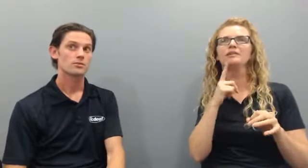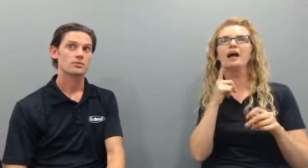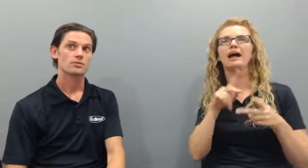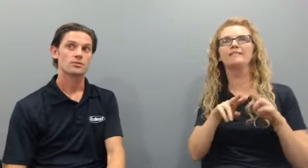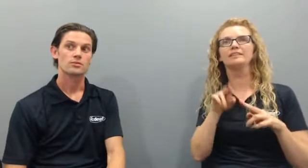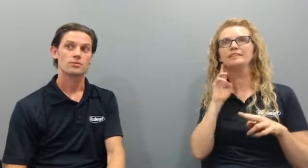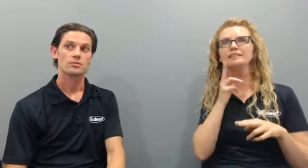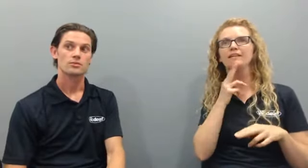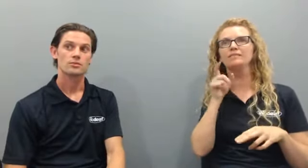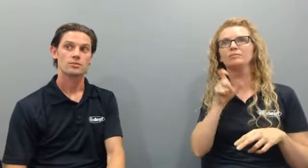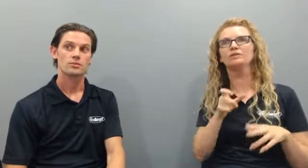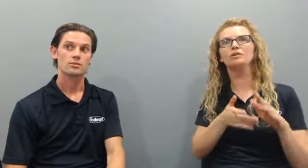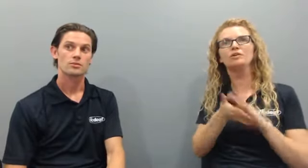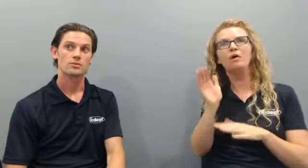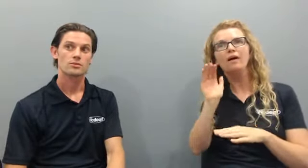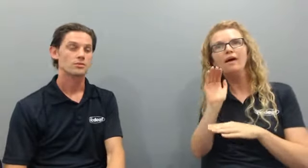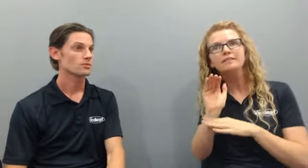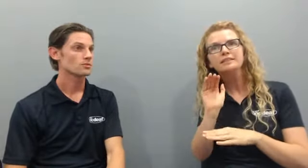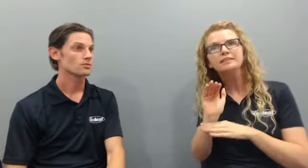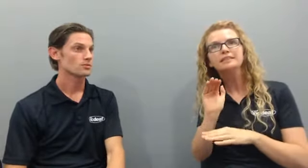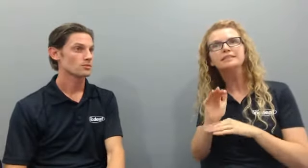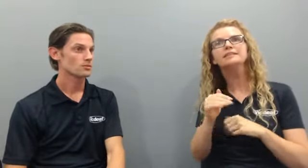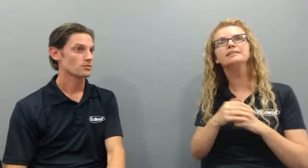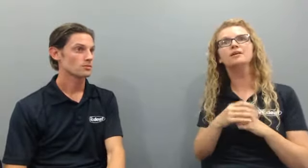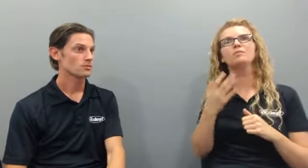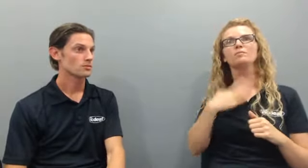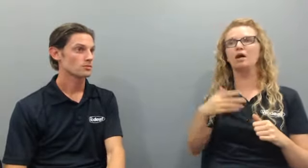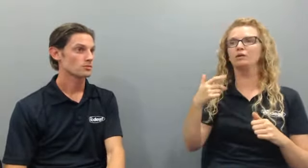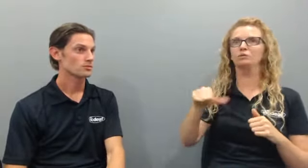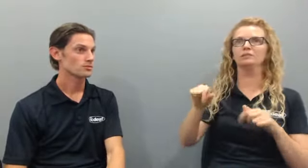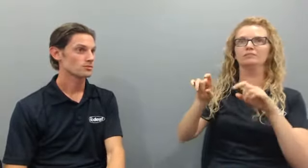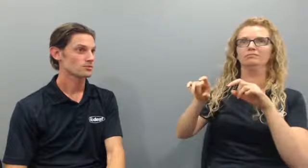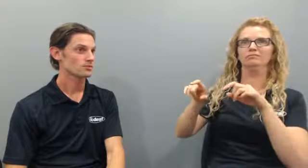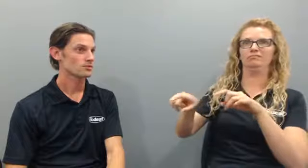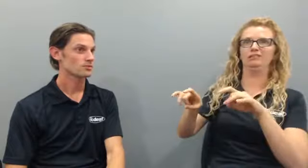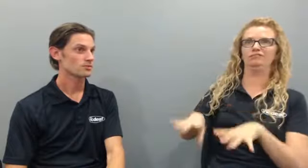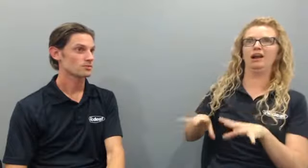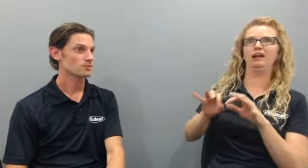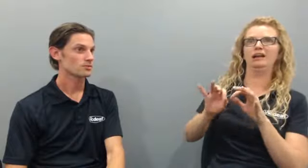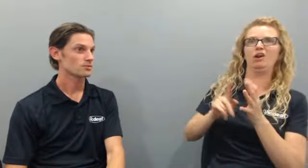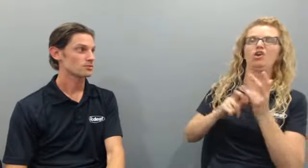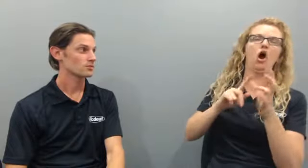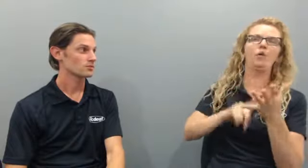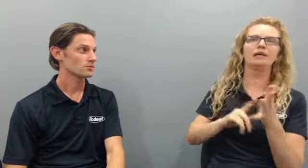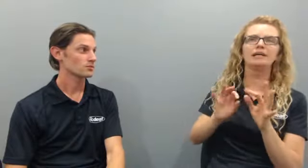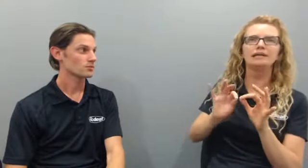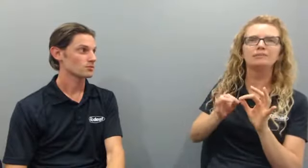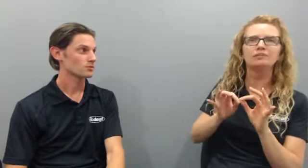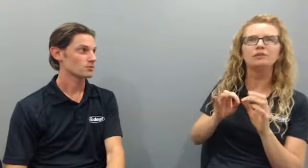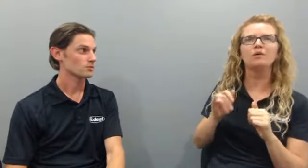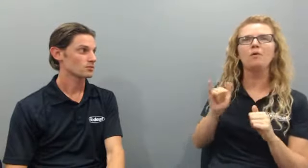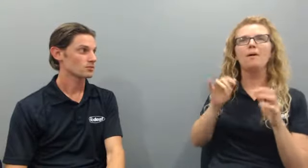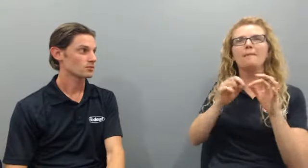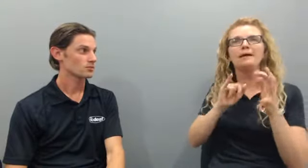So we've got a question here. If a deaf person goes overseas and you want to use a local interpreter